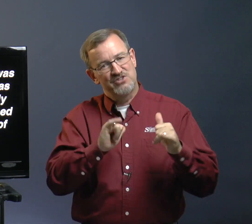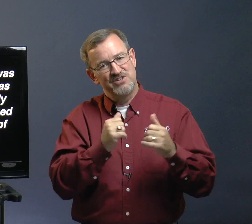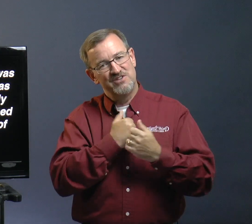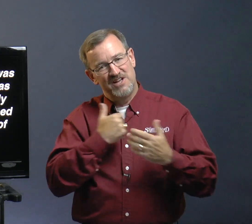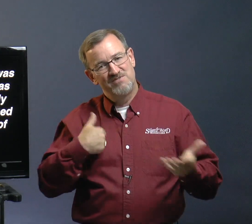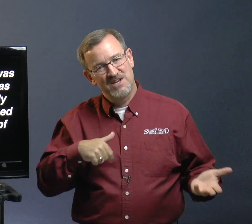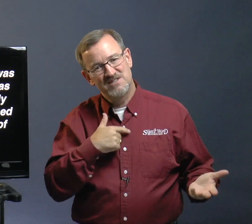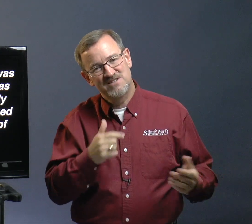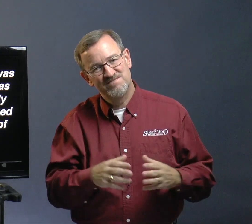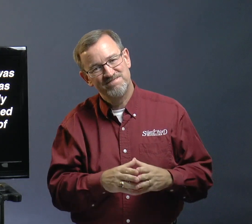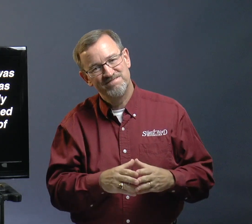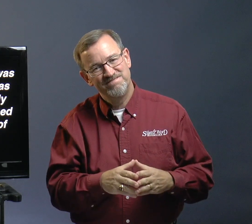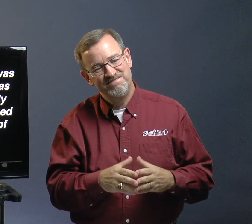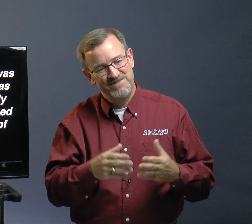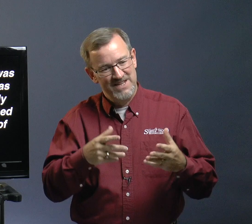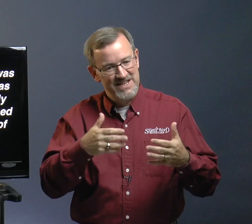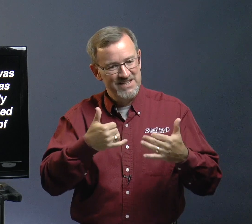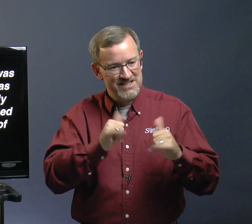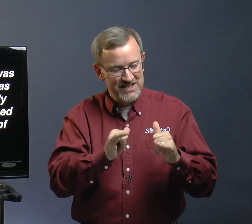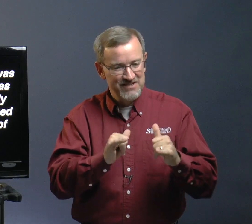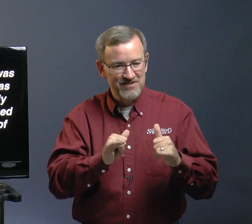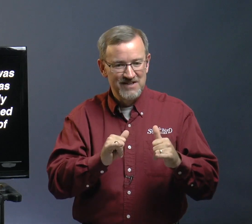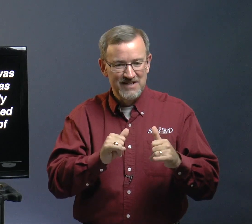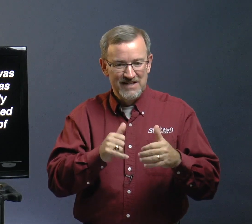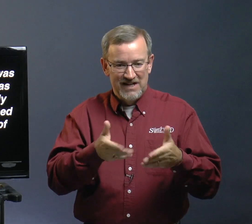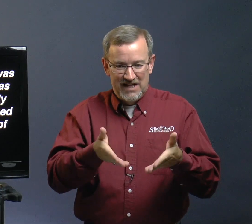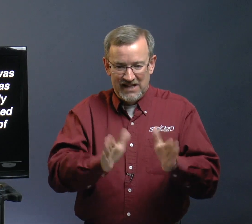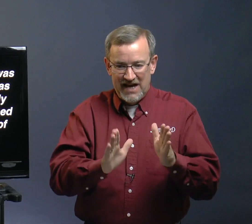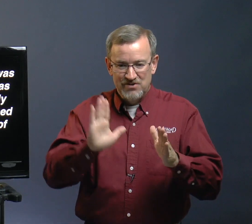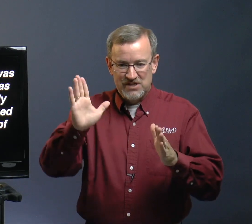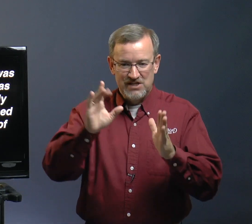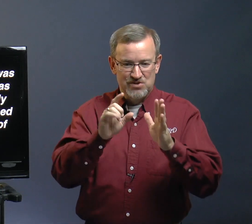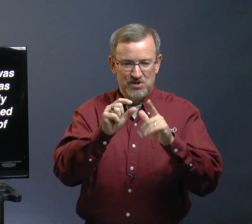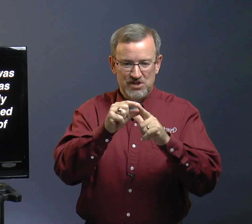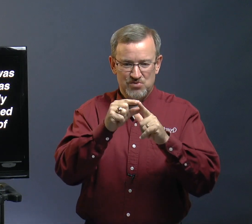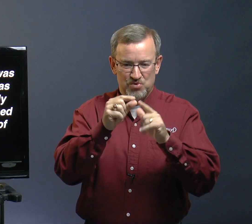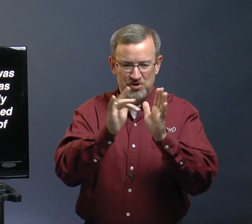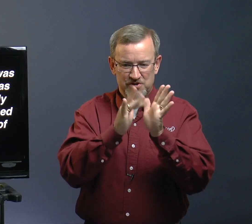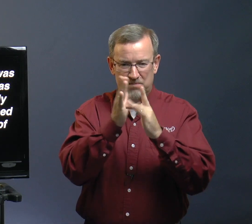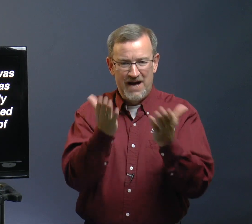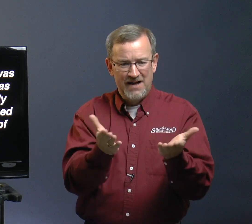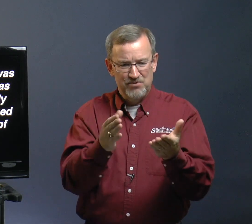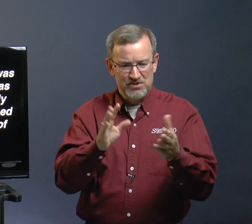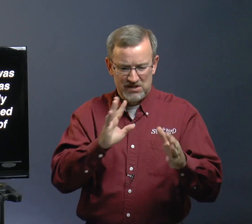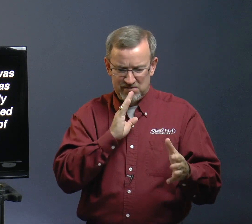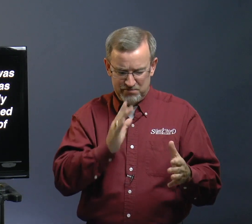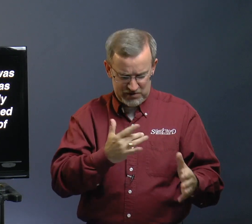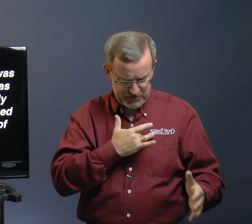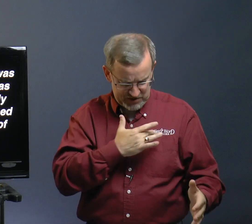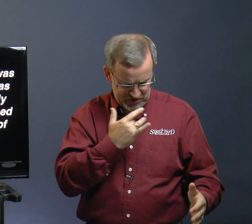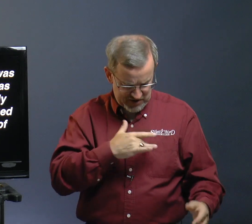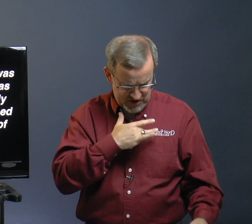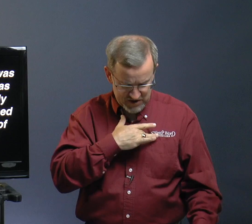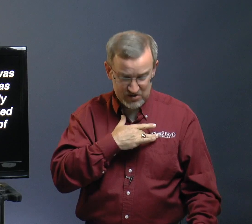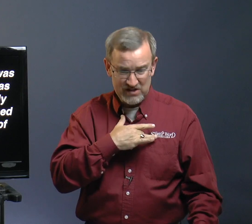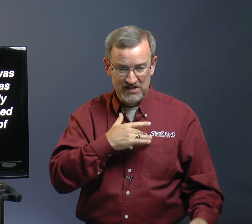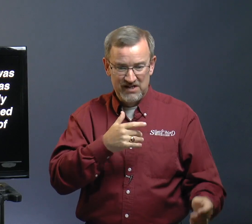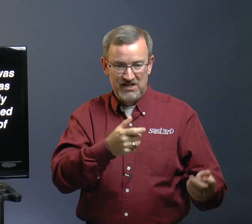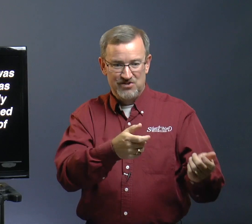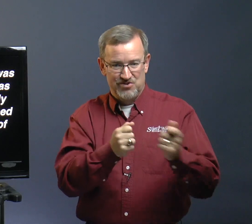still loves us? He still allows his word, the Bible, to speak to our hearts and draw